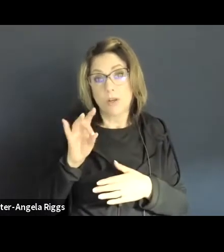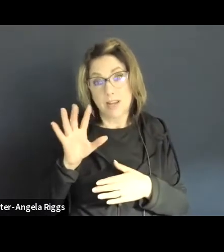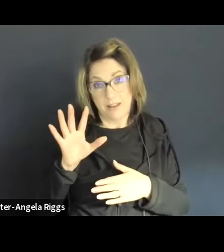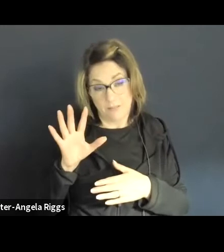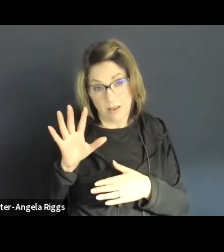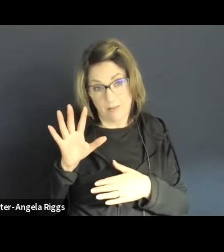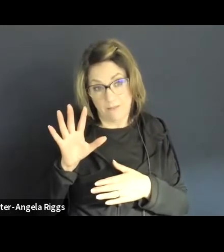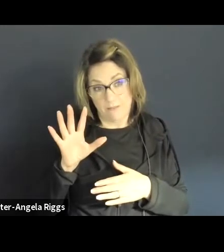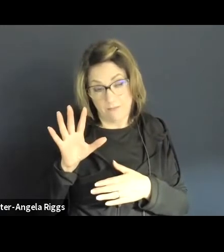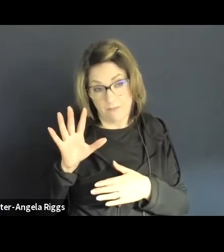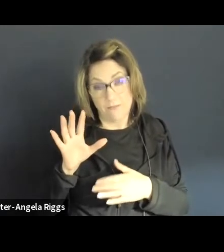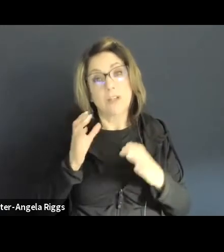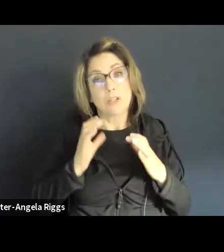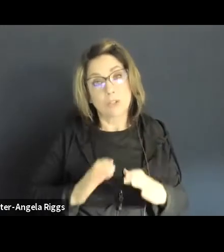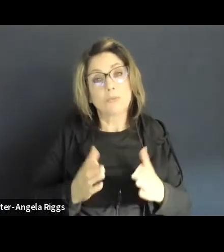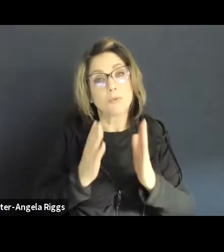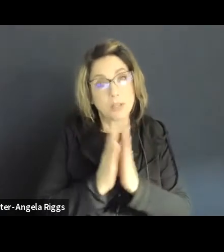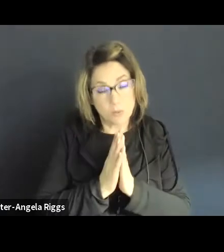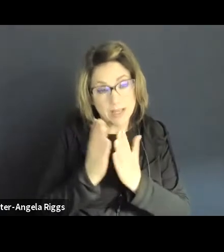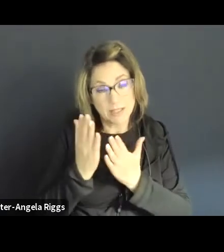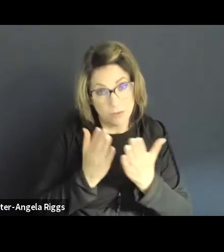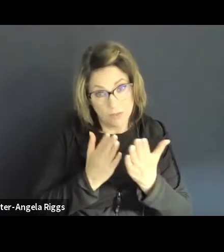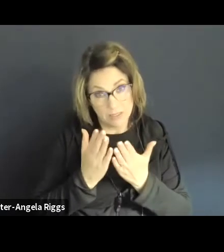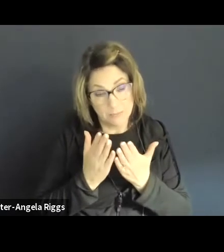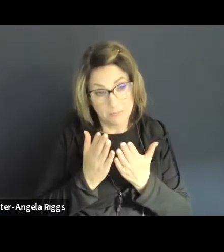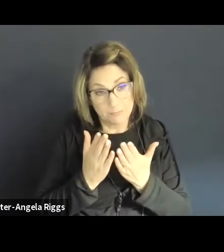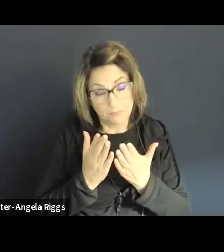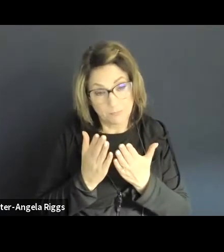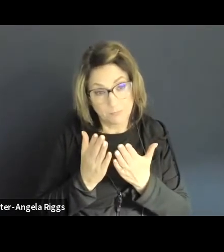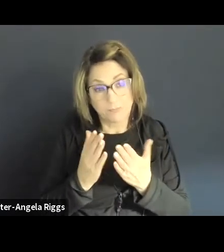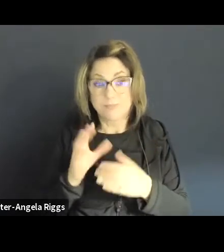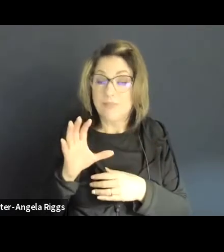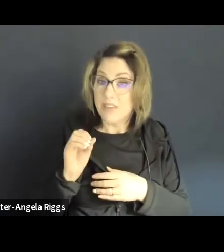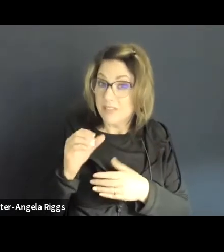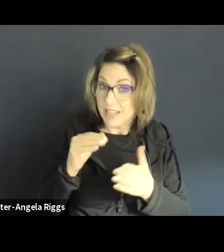57,285 consumers that requested services, and